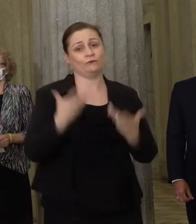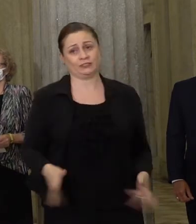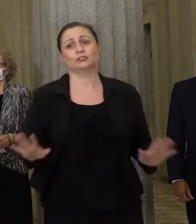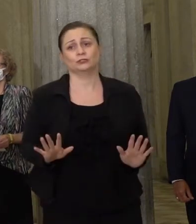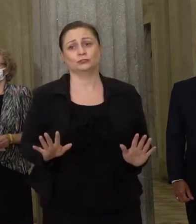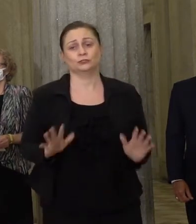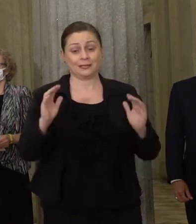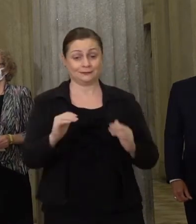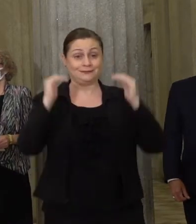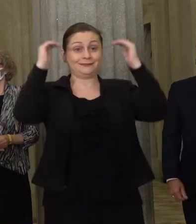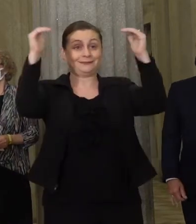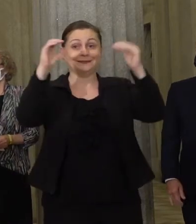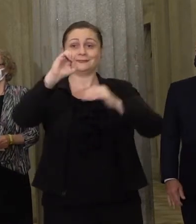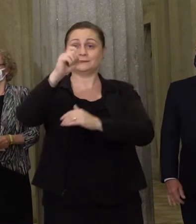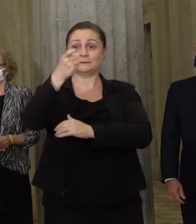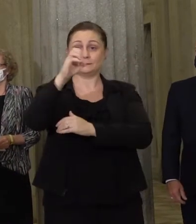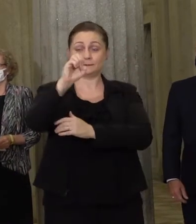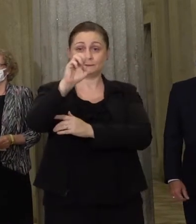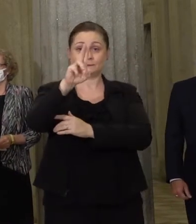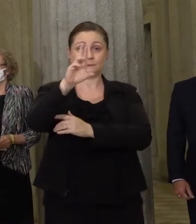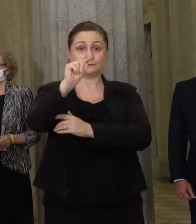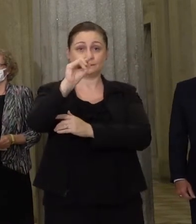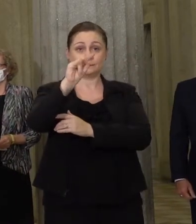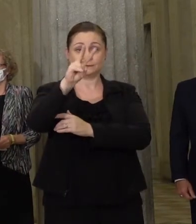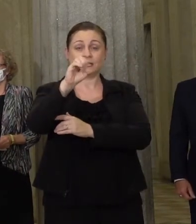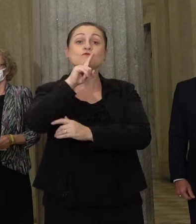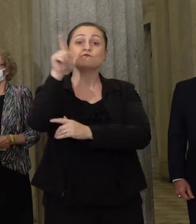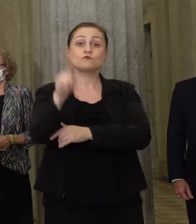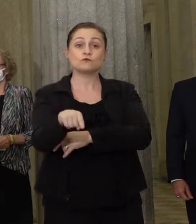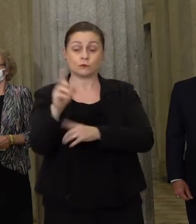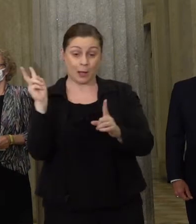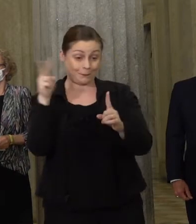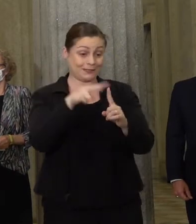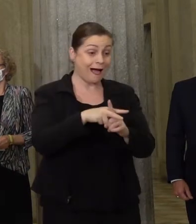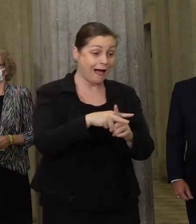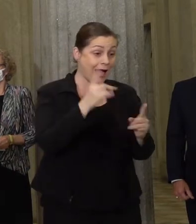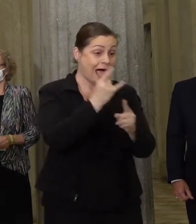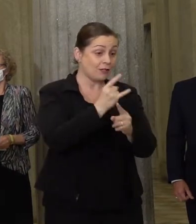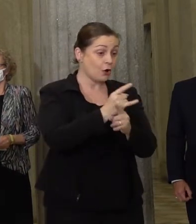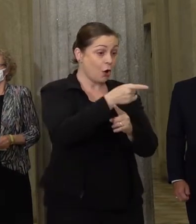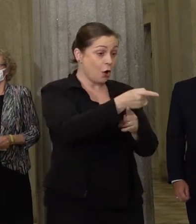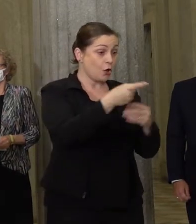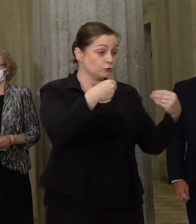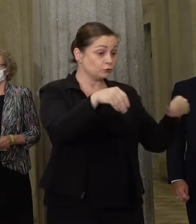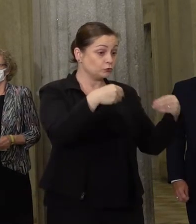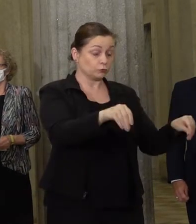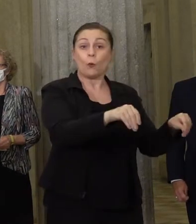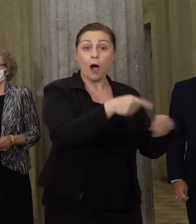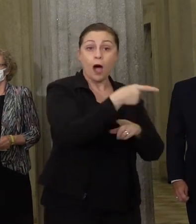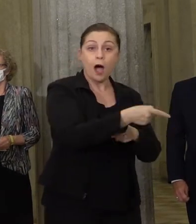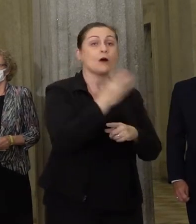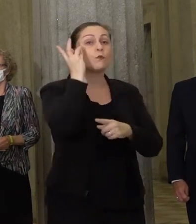This executive order does not apply to alcohol sold at convenience stores, grocery stores, wine and